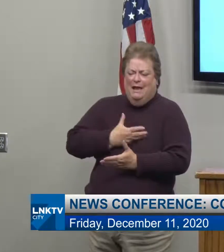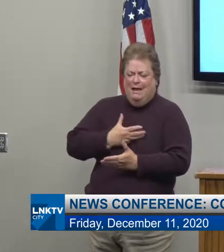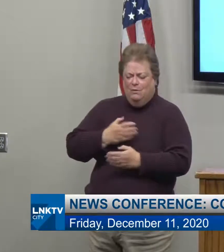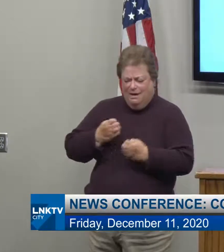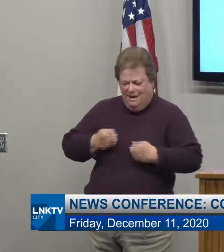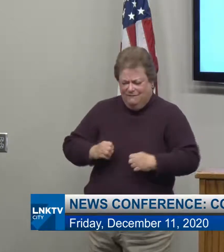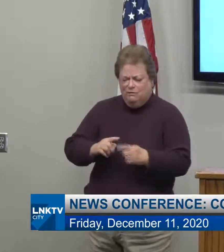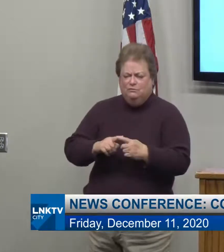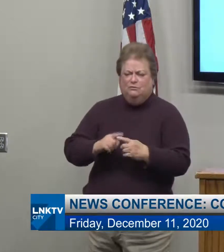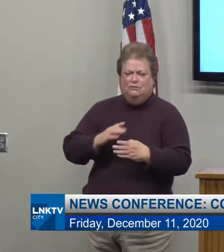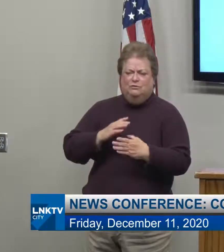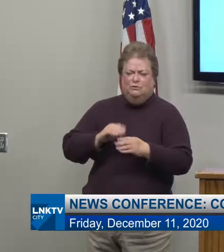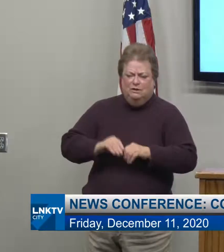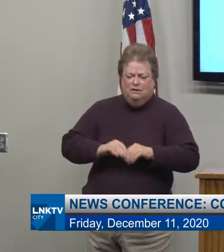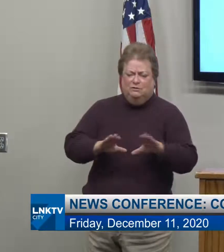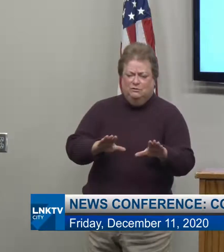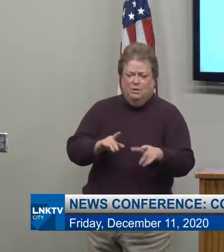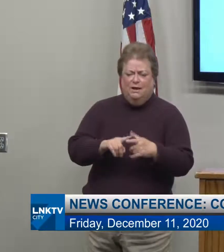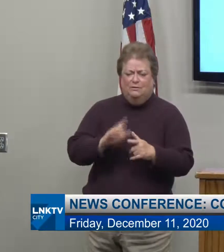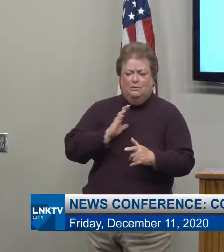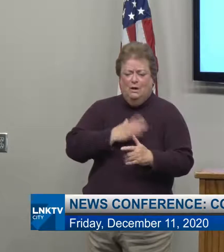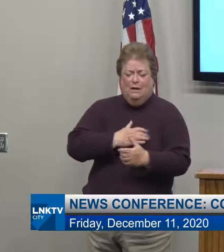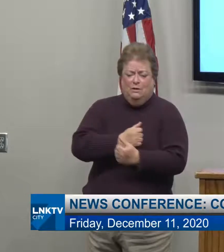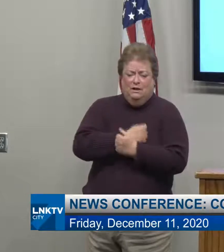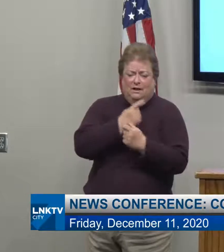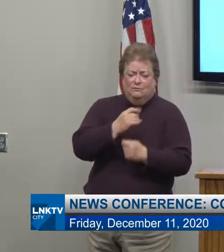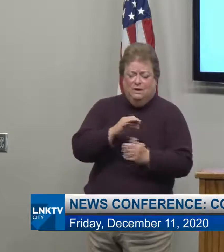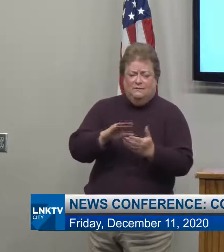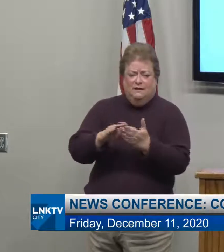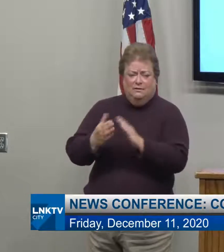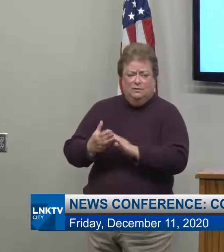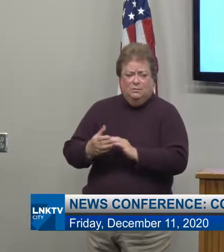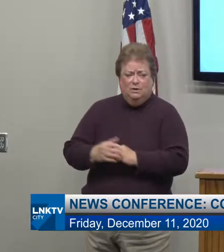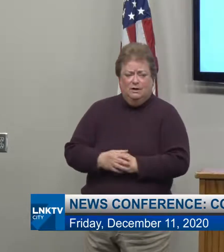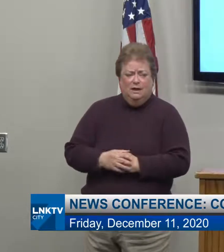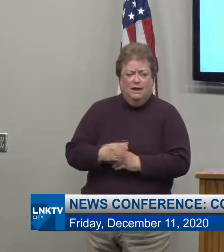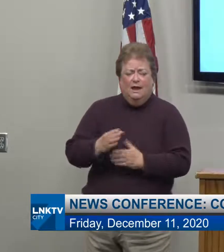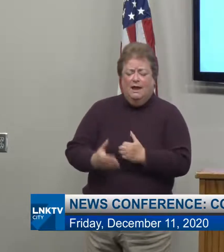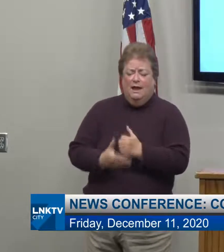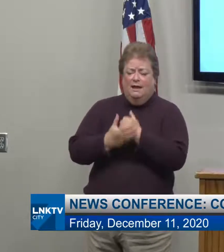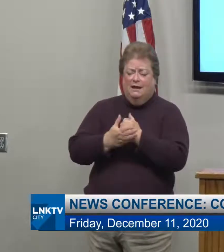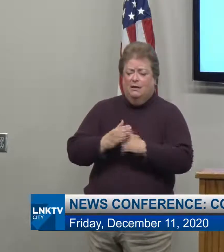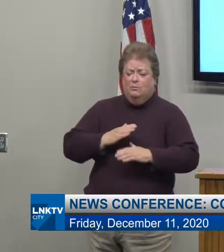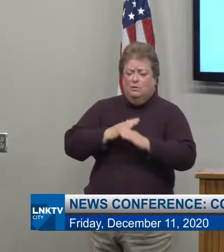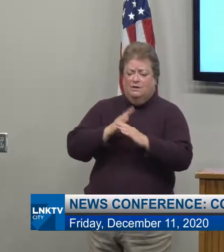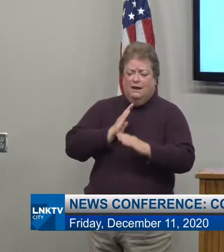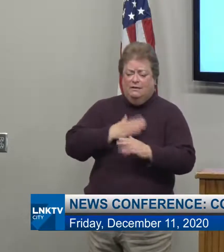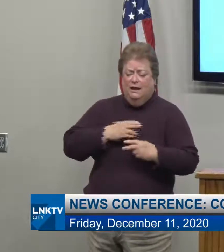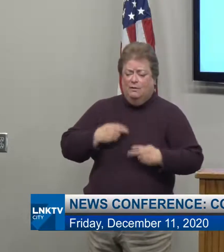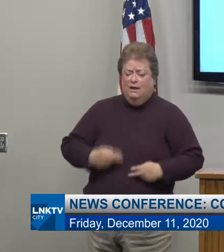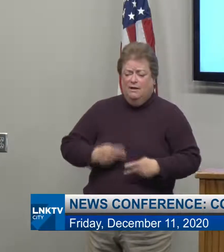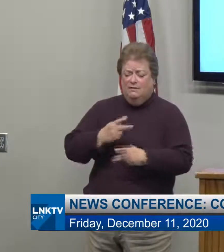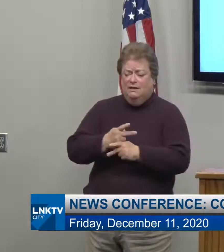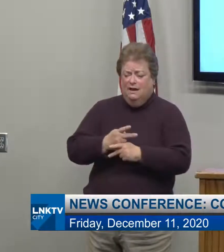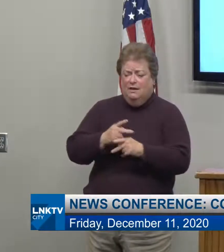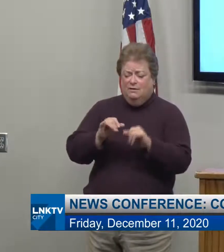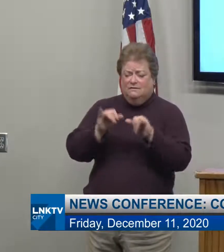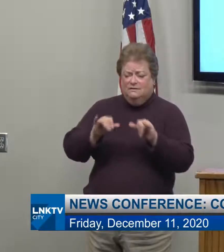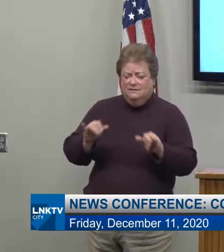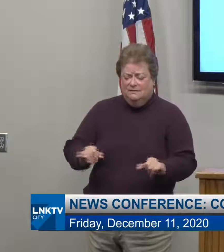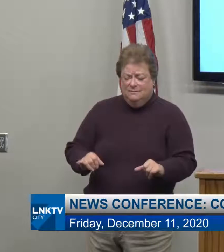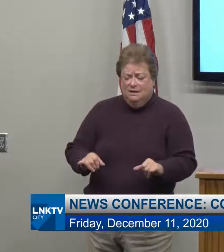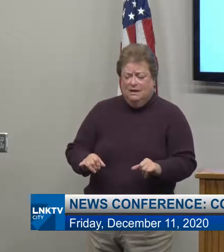virus to our loved ones and our community, and to help protect our healthcare system. Let's not lose focus now